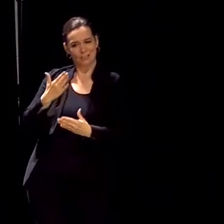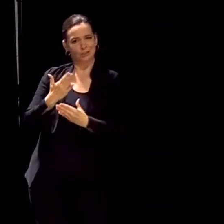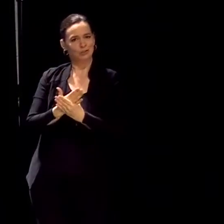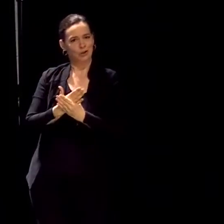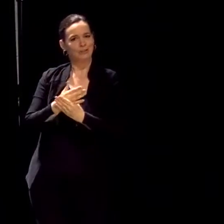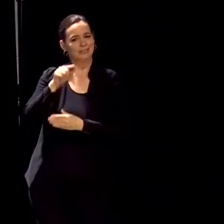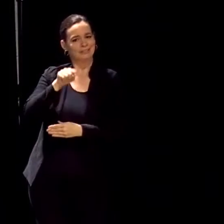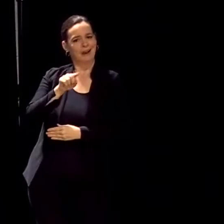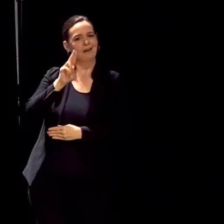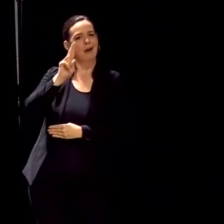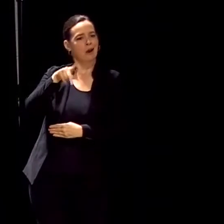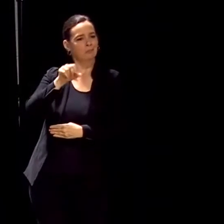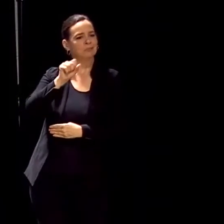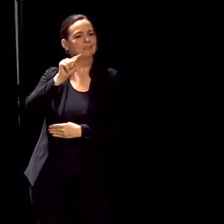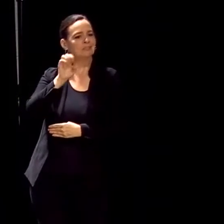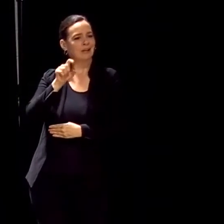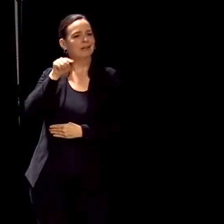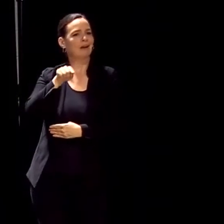315-464-2582.